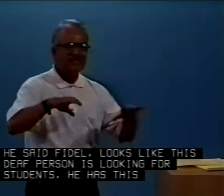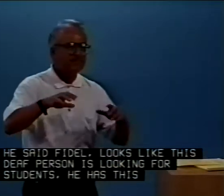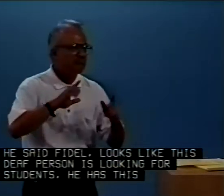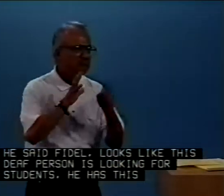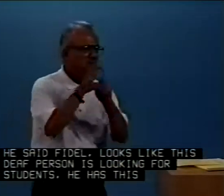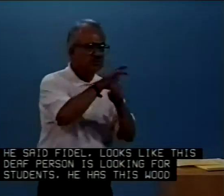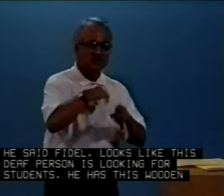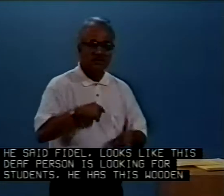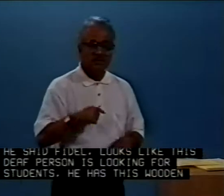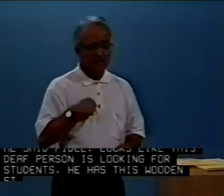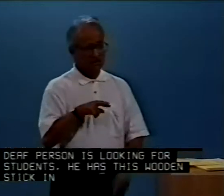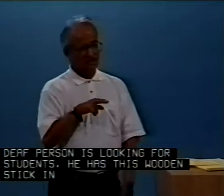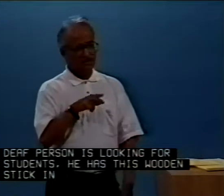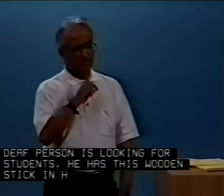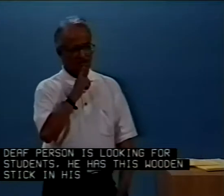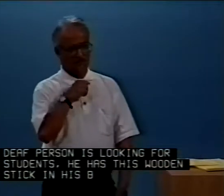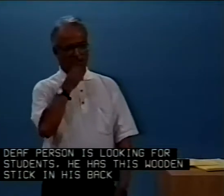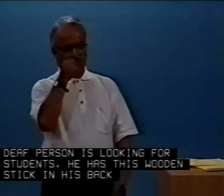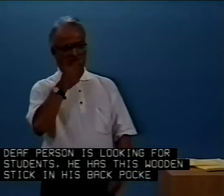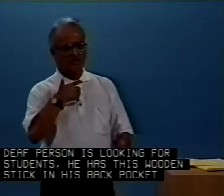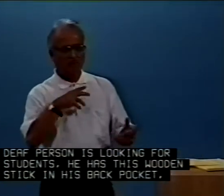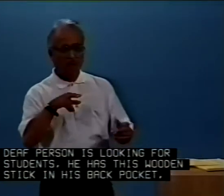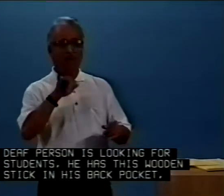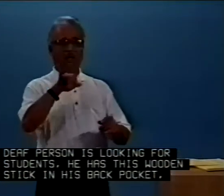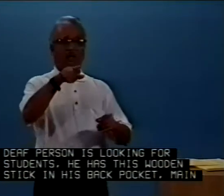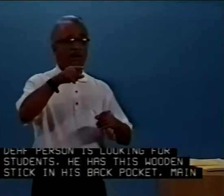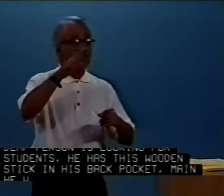part of a gang. Maybe he's involved in that kind of activity. I said, really?